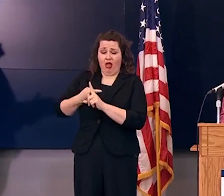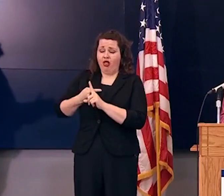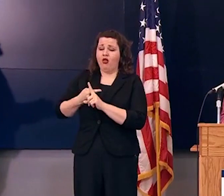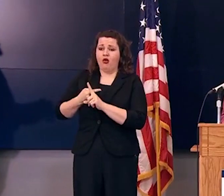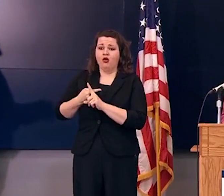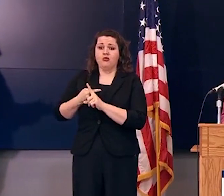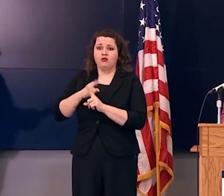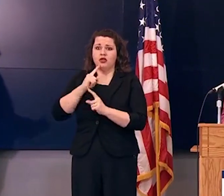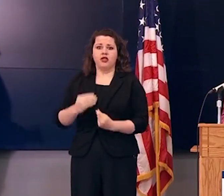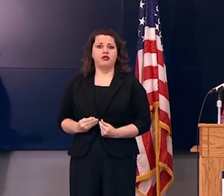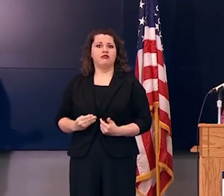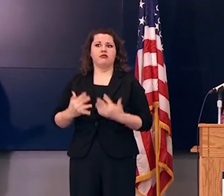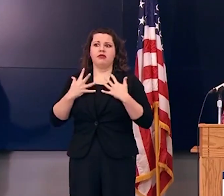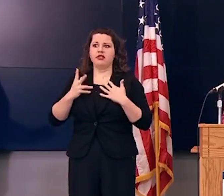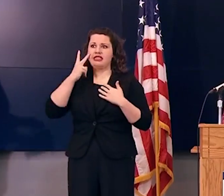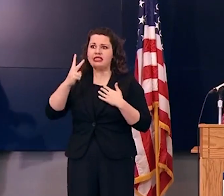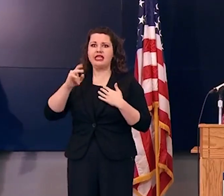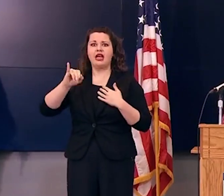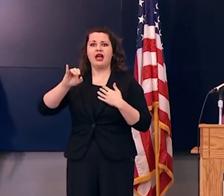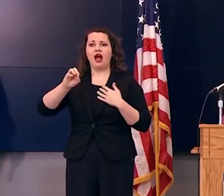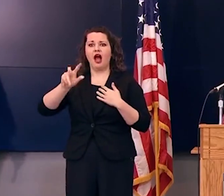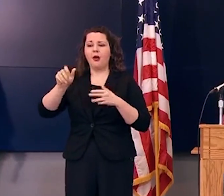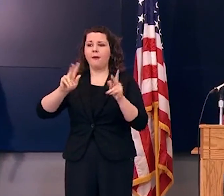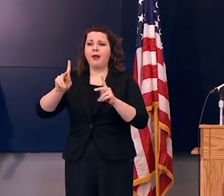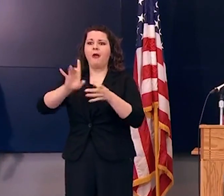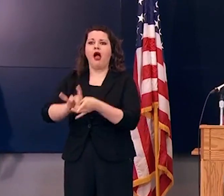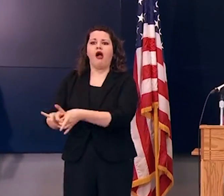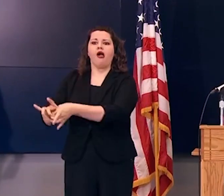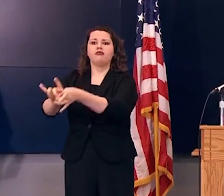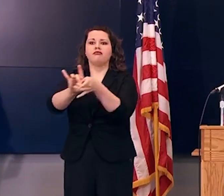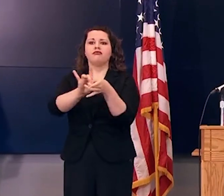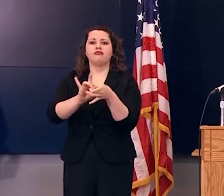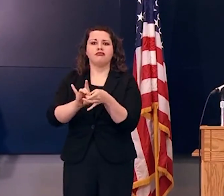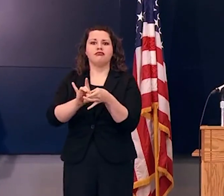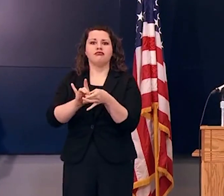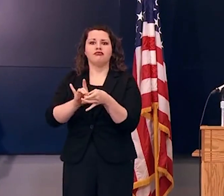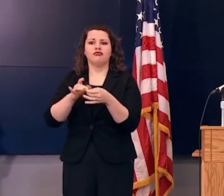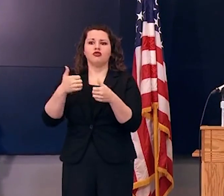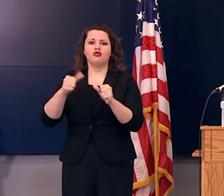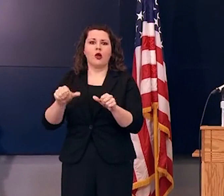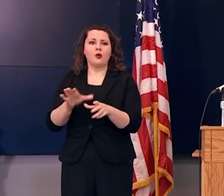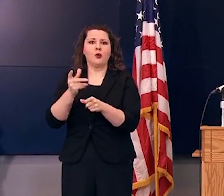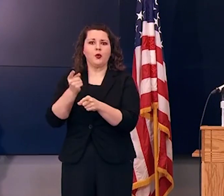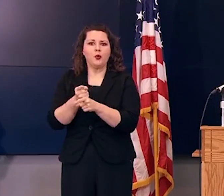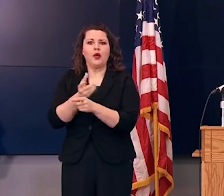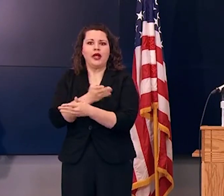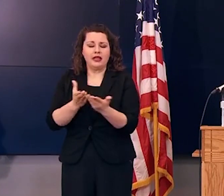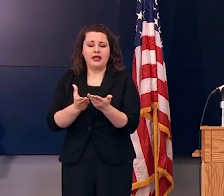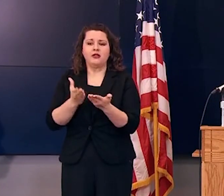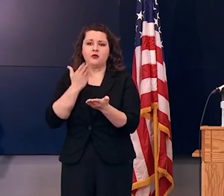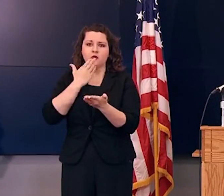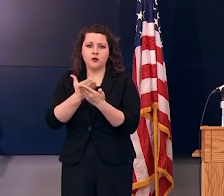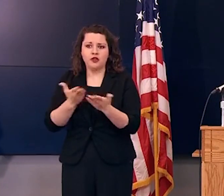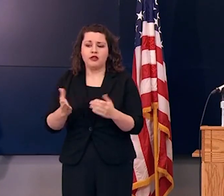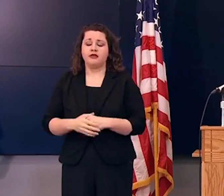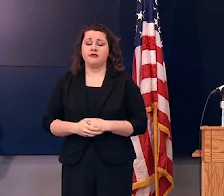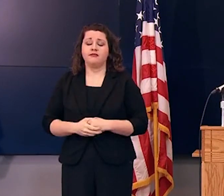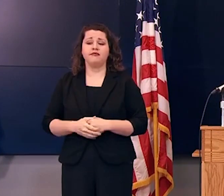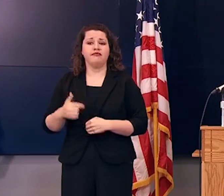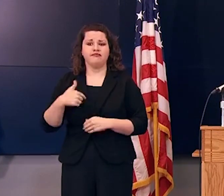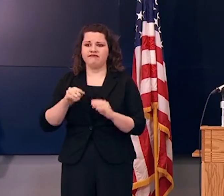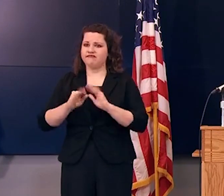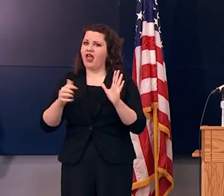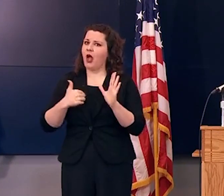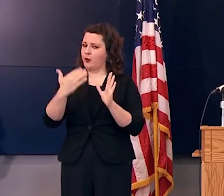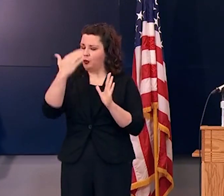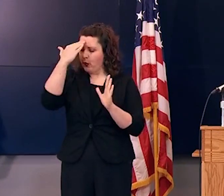inspiring to see Iowans coming together for the greater good. I have no doubt that we will